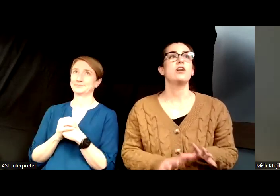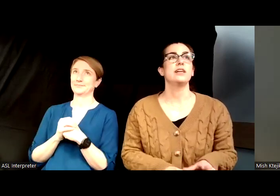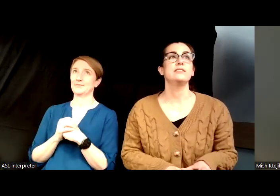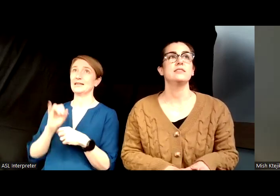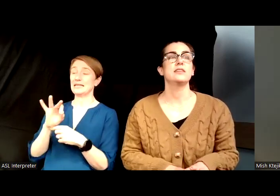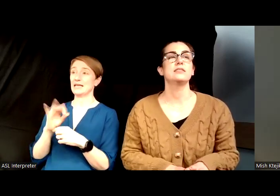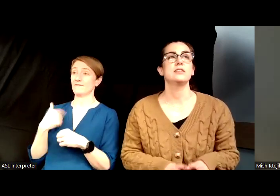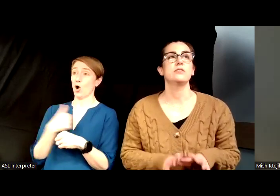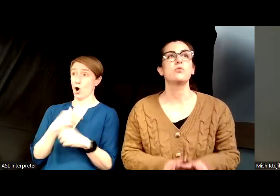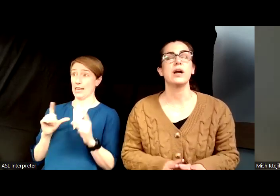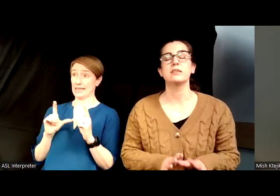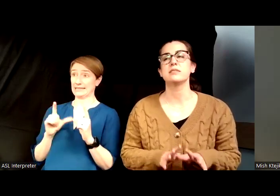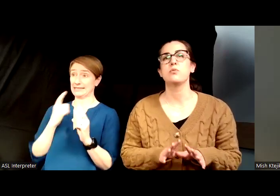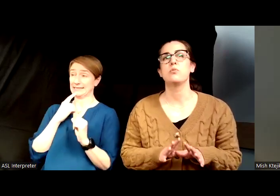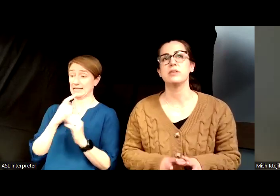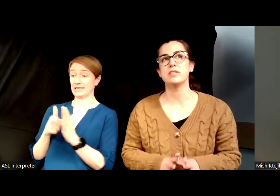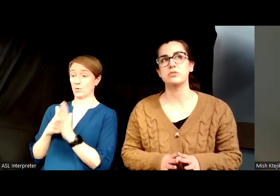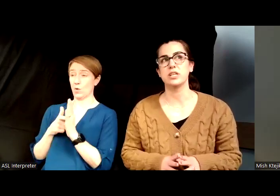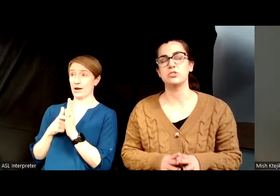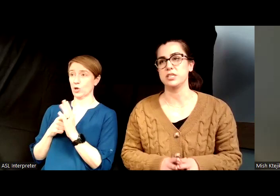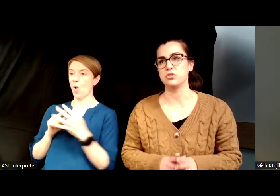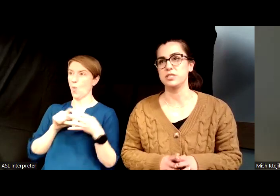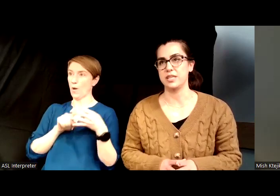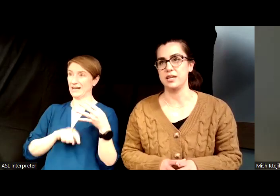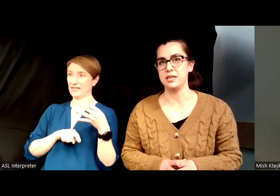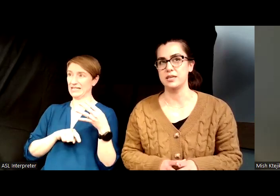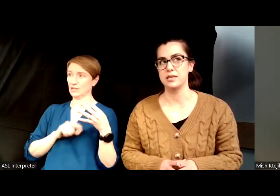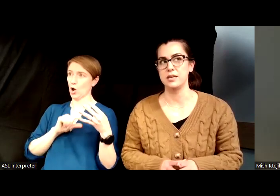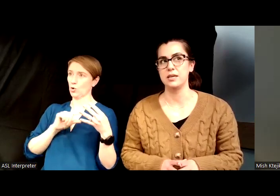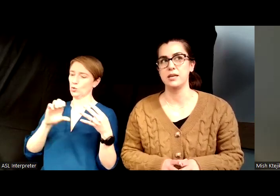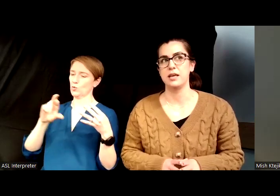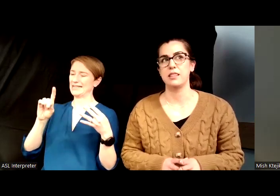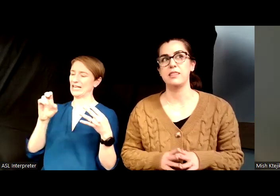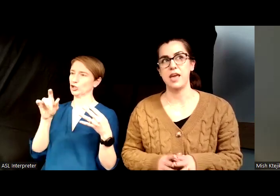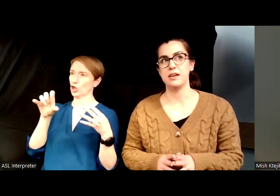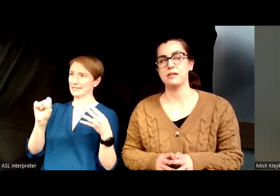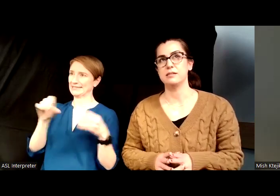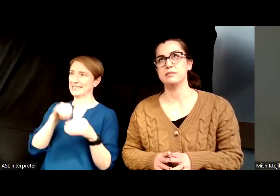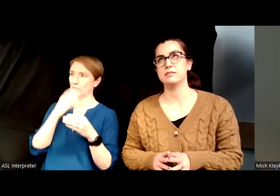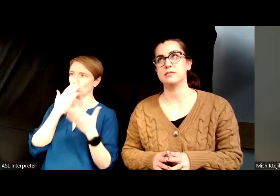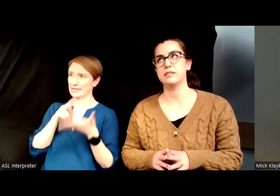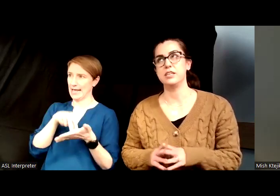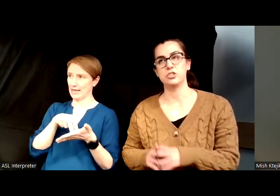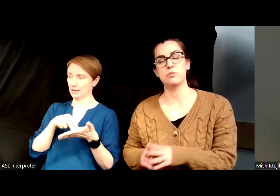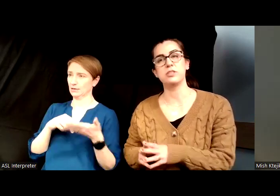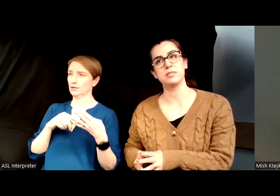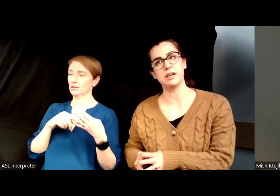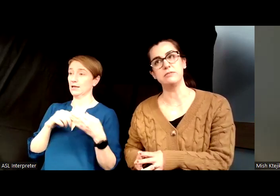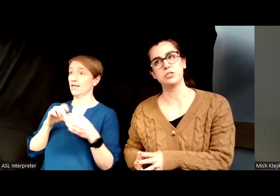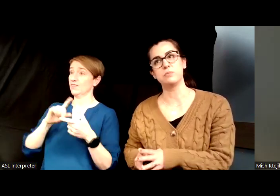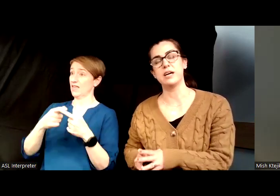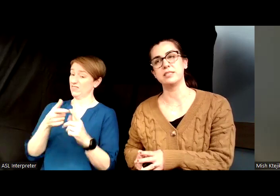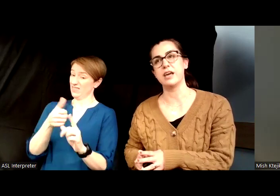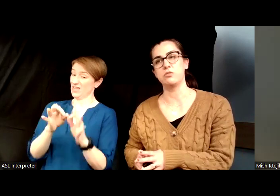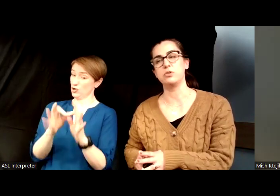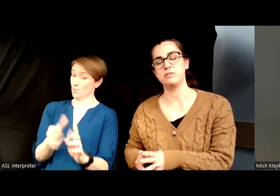if our license says it requires one of these credentials in good standing, then the interpreter themselves